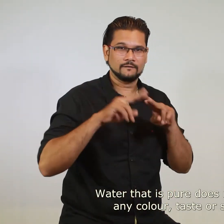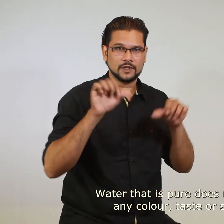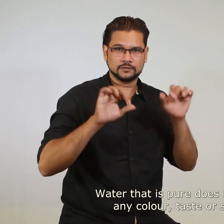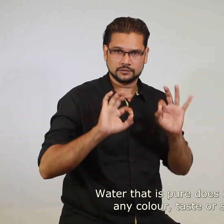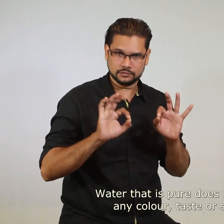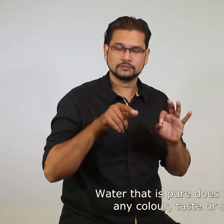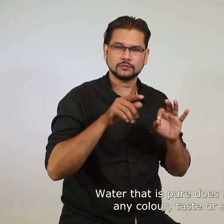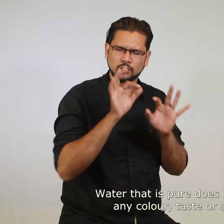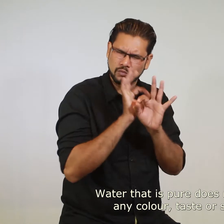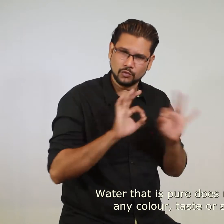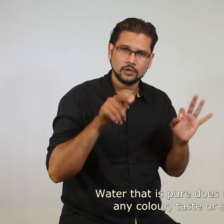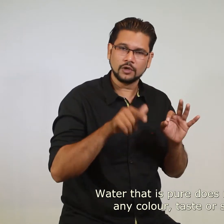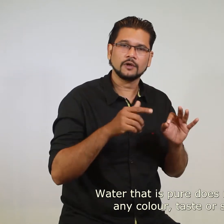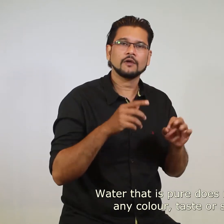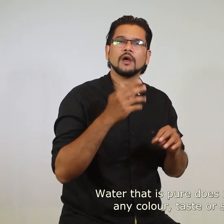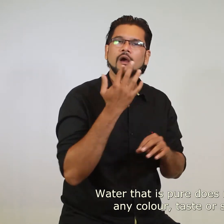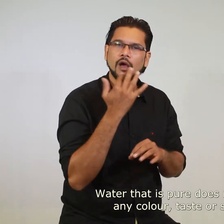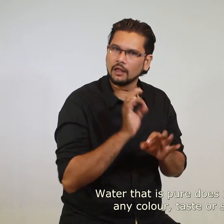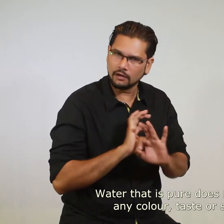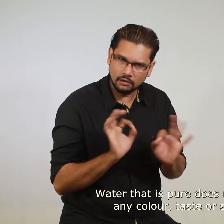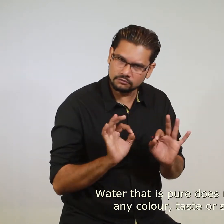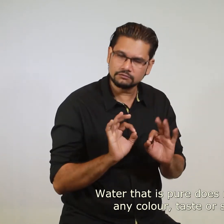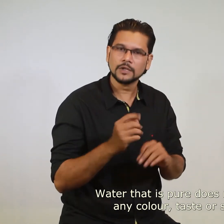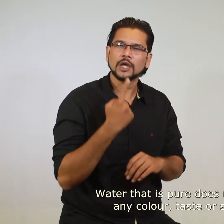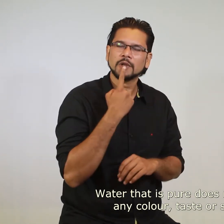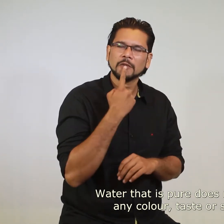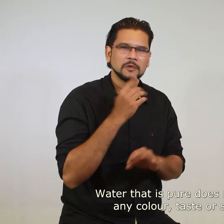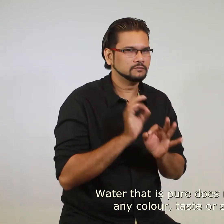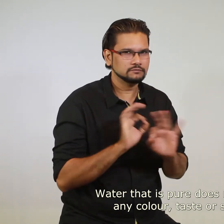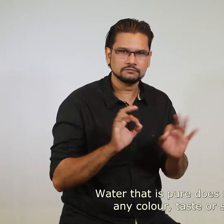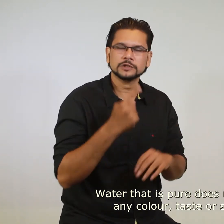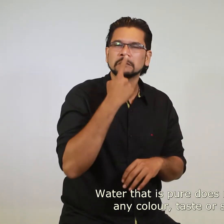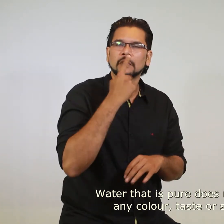Water that is pure does not have any color, taste, or smell.